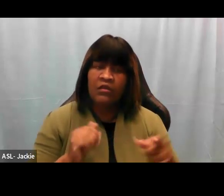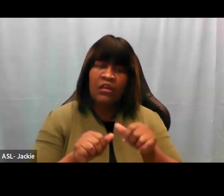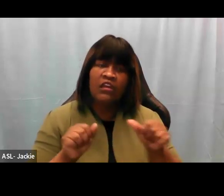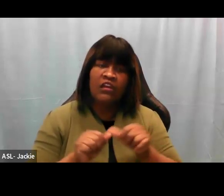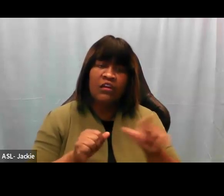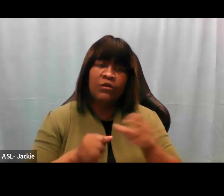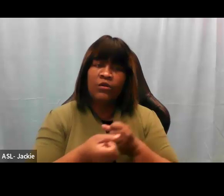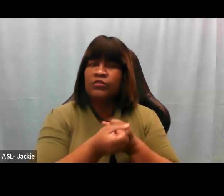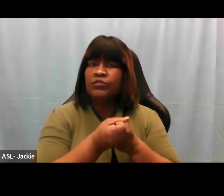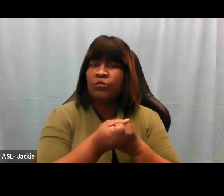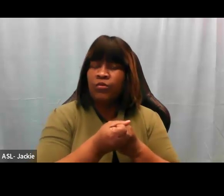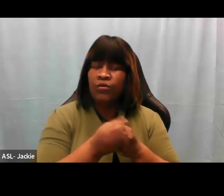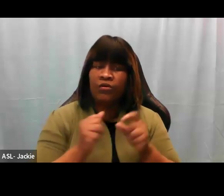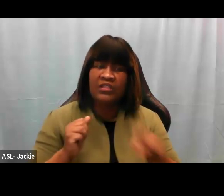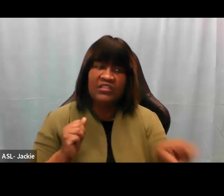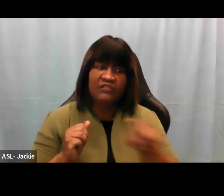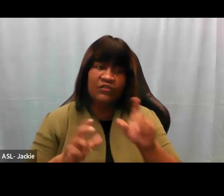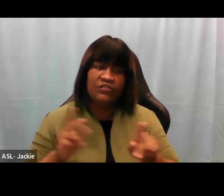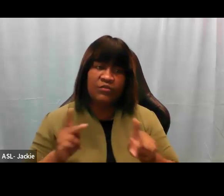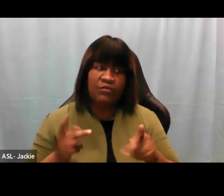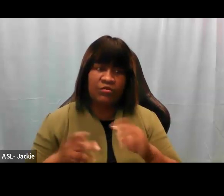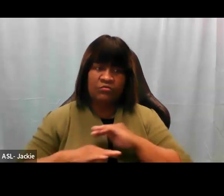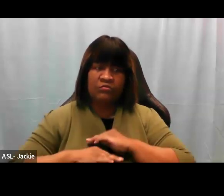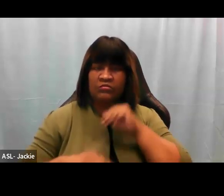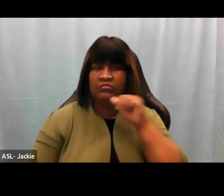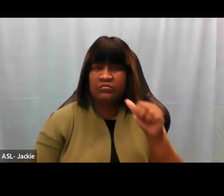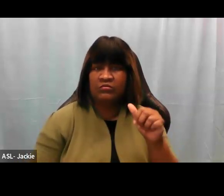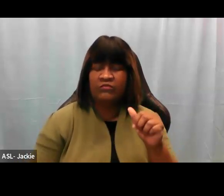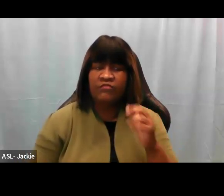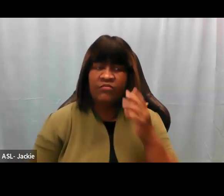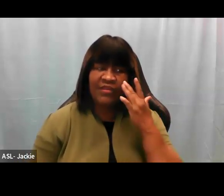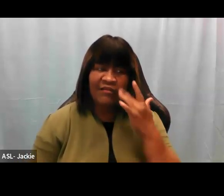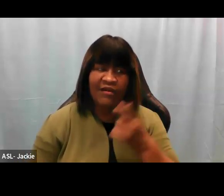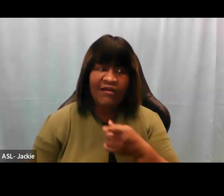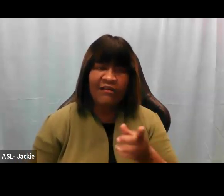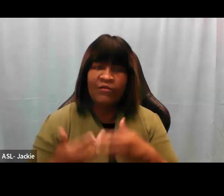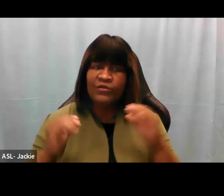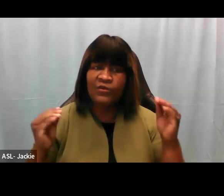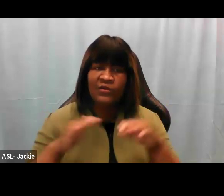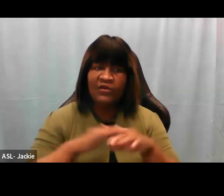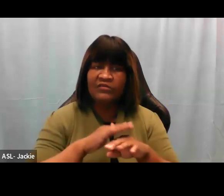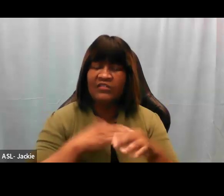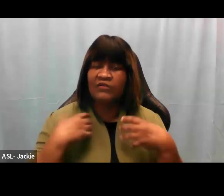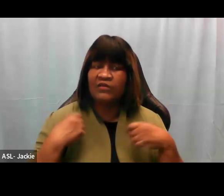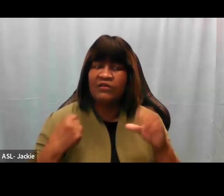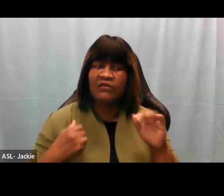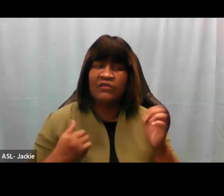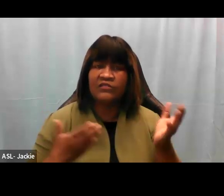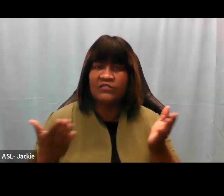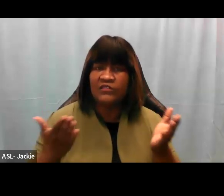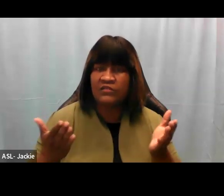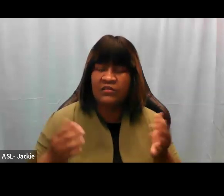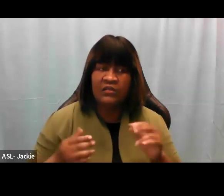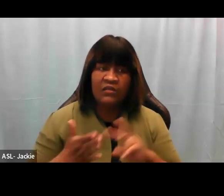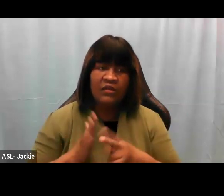supports needs of people are not met because there is little to no access to healthcare services, or there's